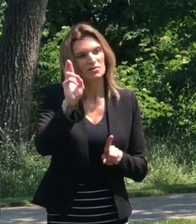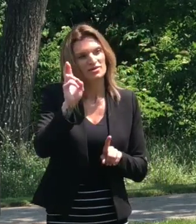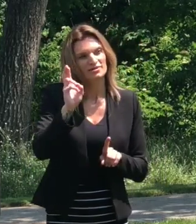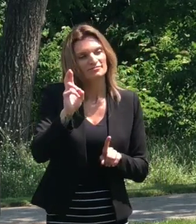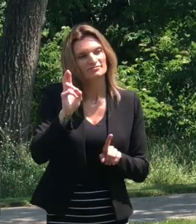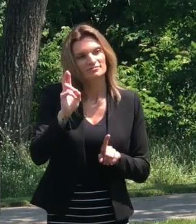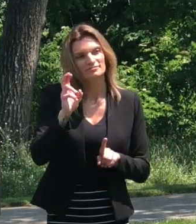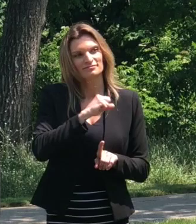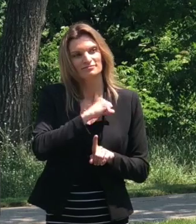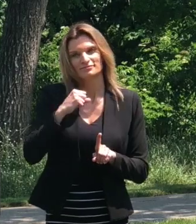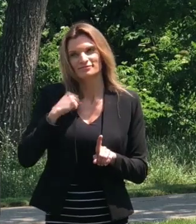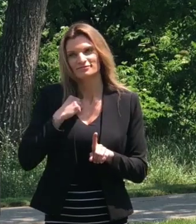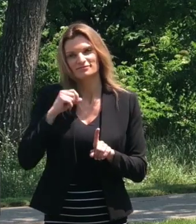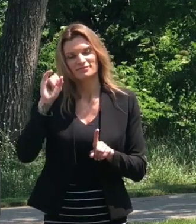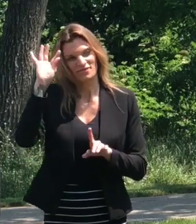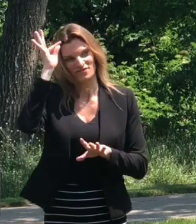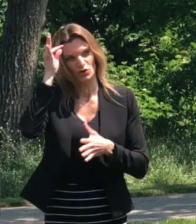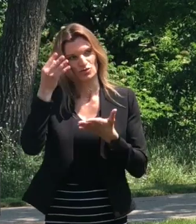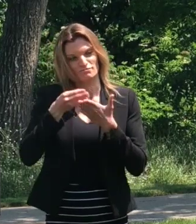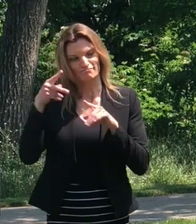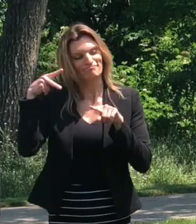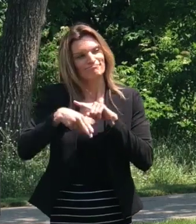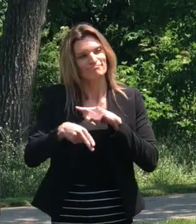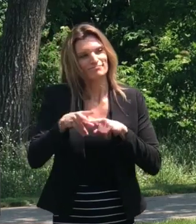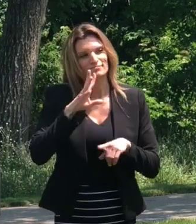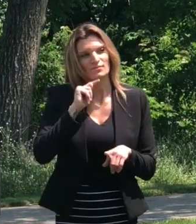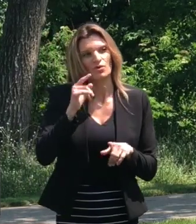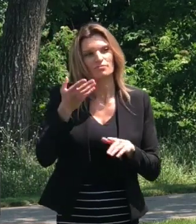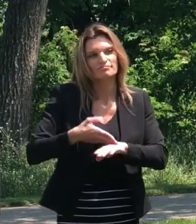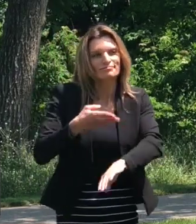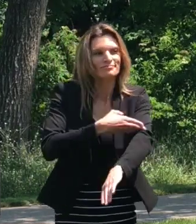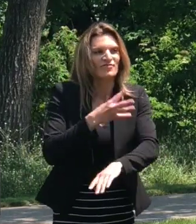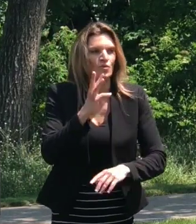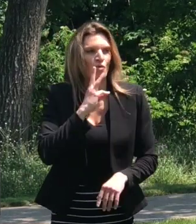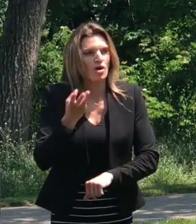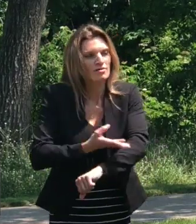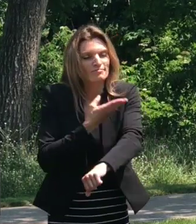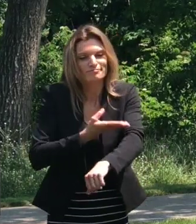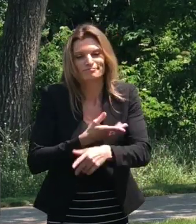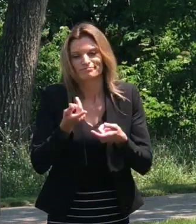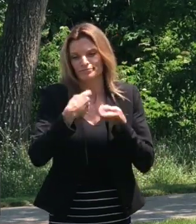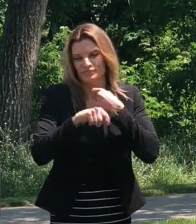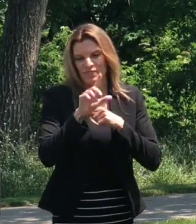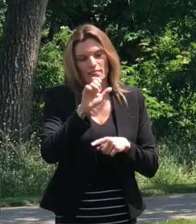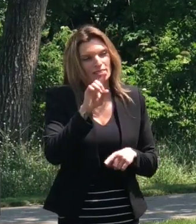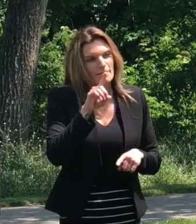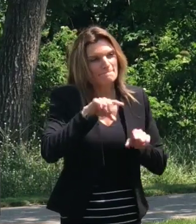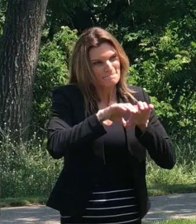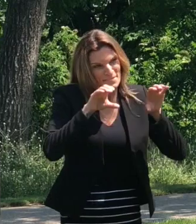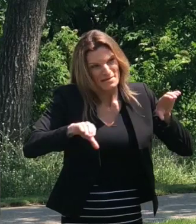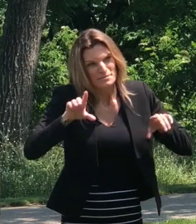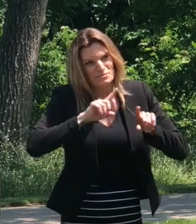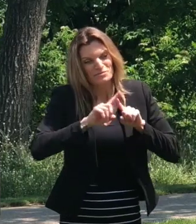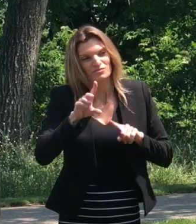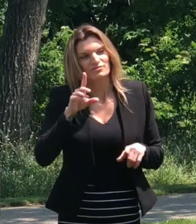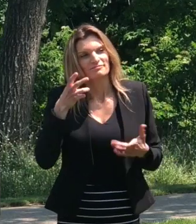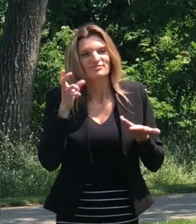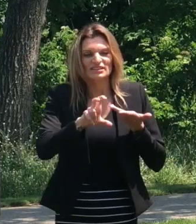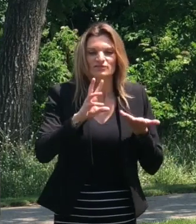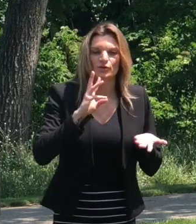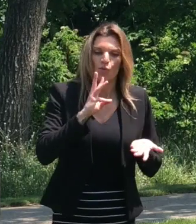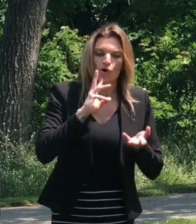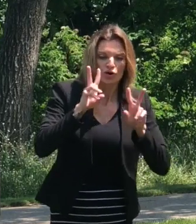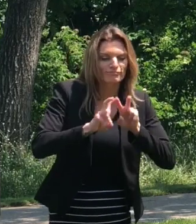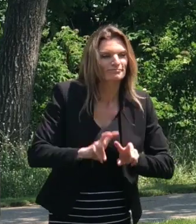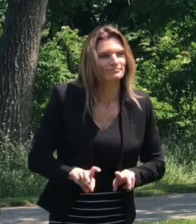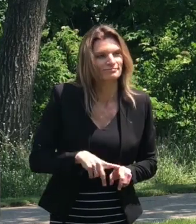introduced a plan to kind of use this federal funding for water infrastructure upgrades, things like replacing lead pipes, investing in groundwater studies, things like that.